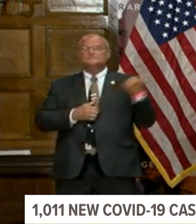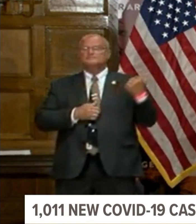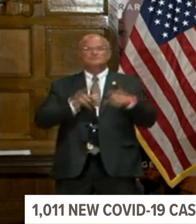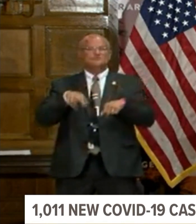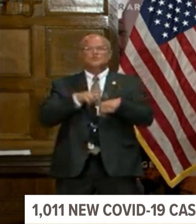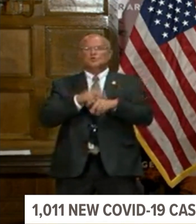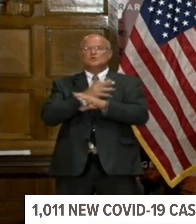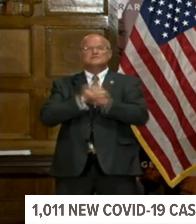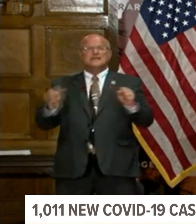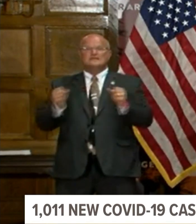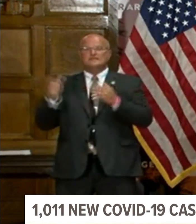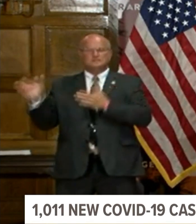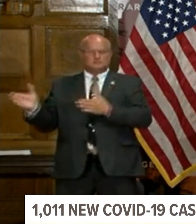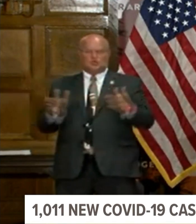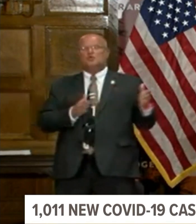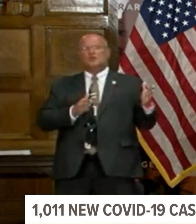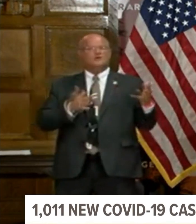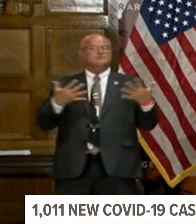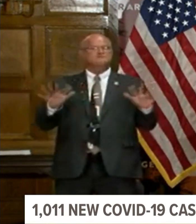normal safety protocols.